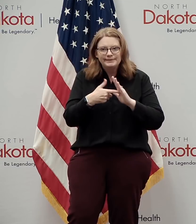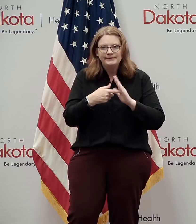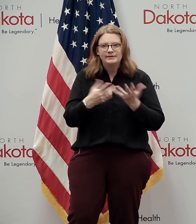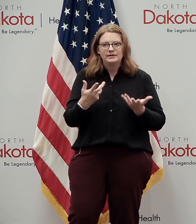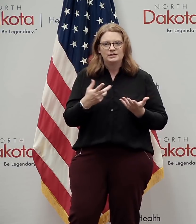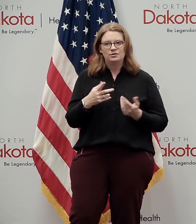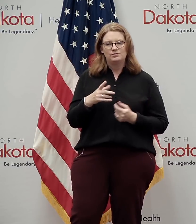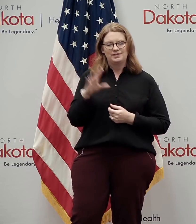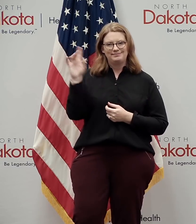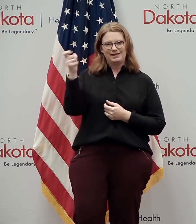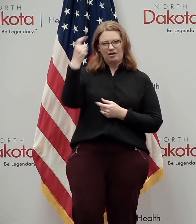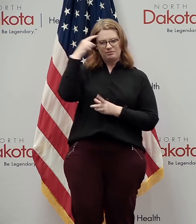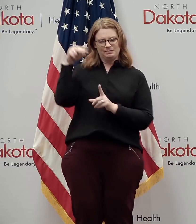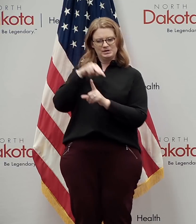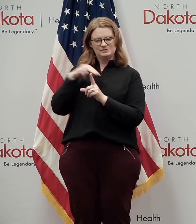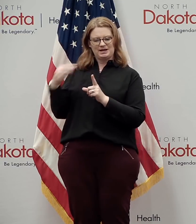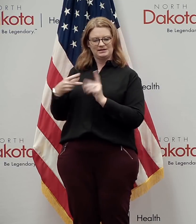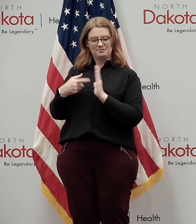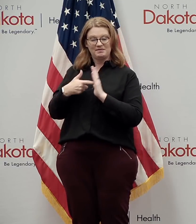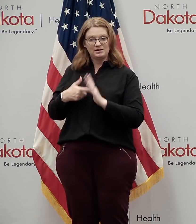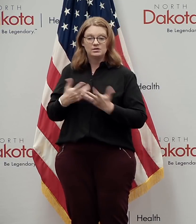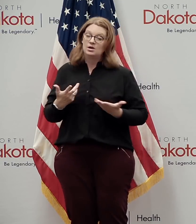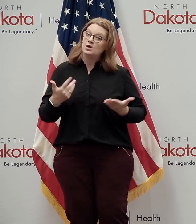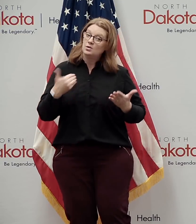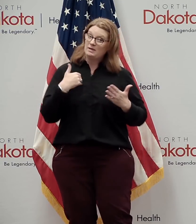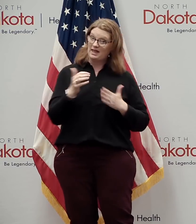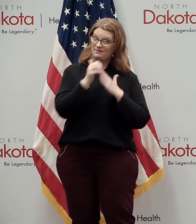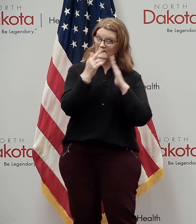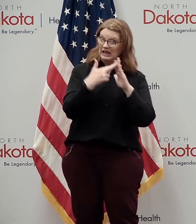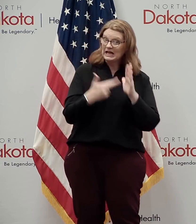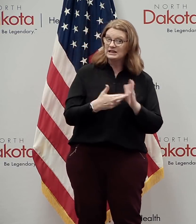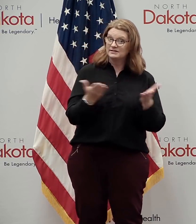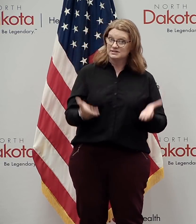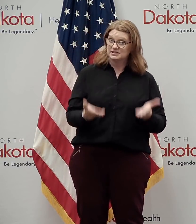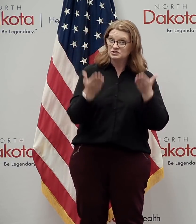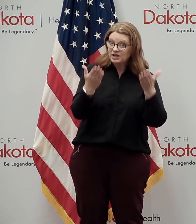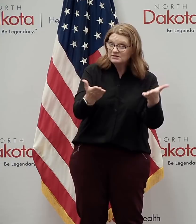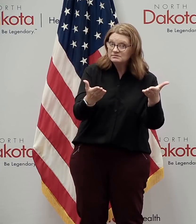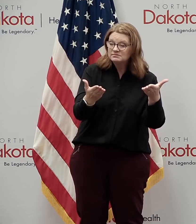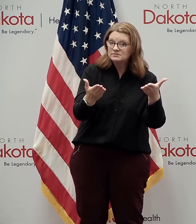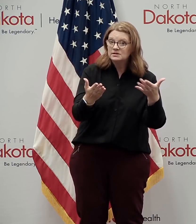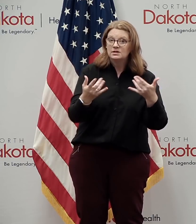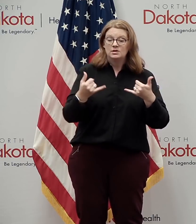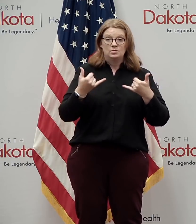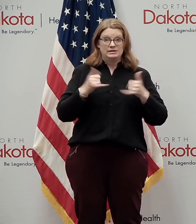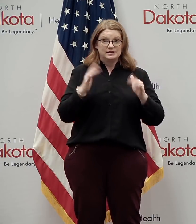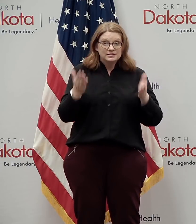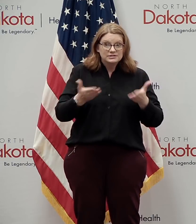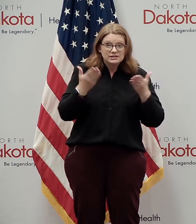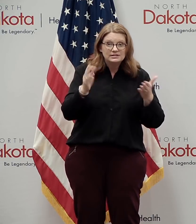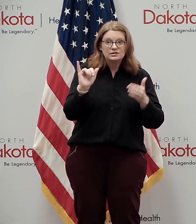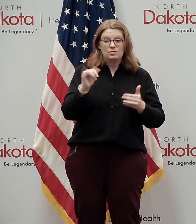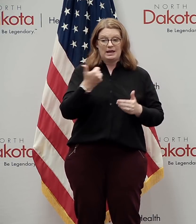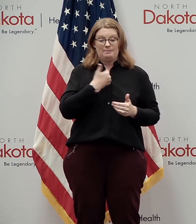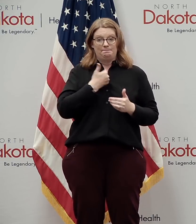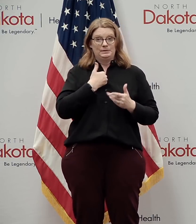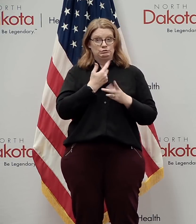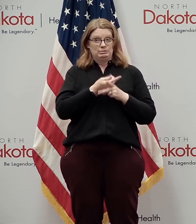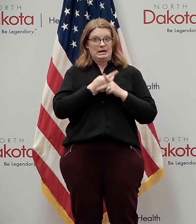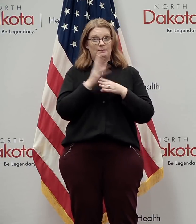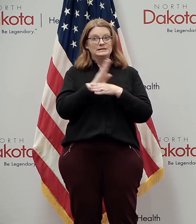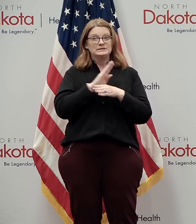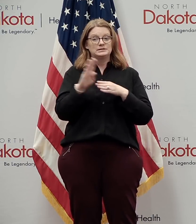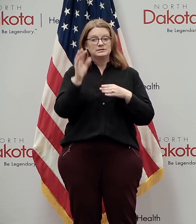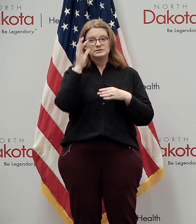government standpoint. We've got guidelines that have suggested it. We still suggest that in businesses like personal care businesses, where you've got